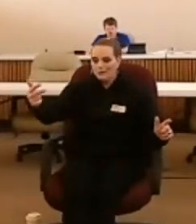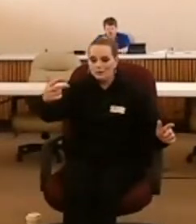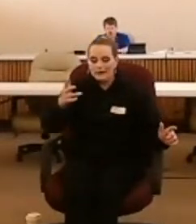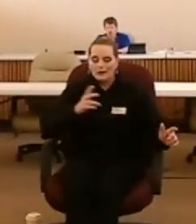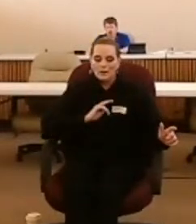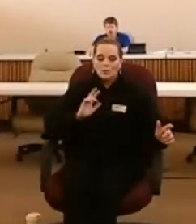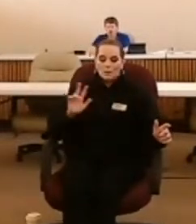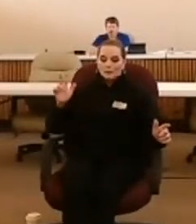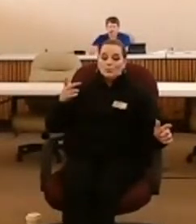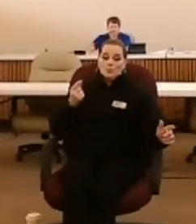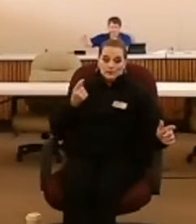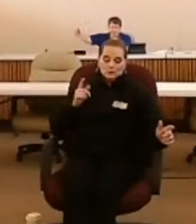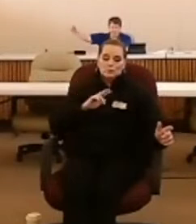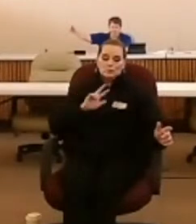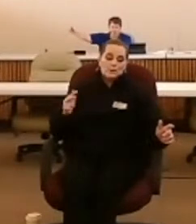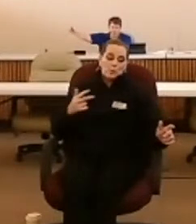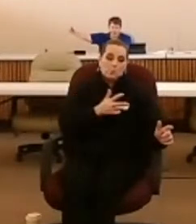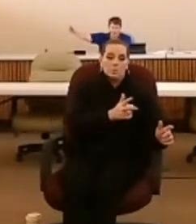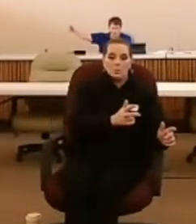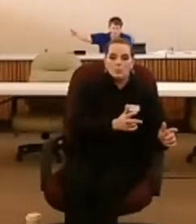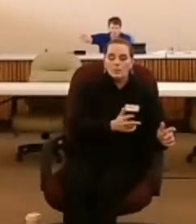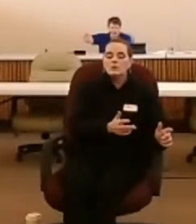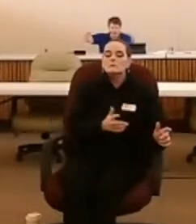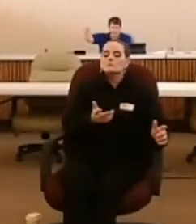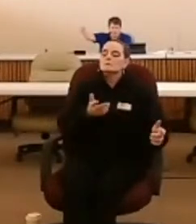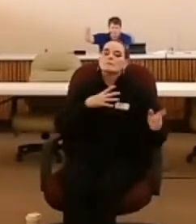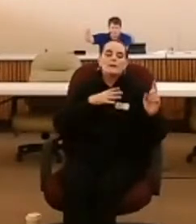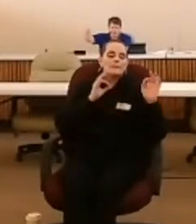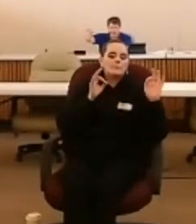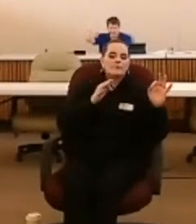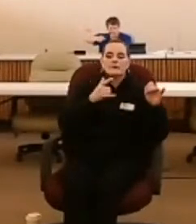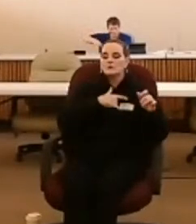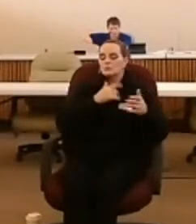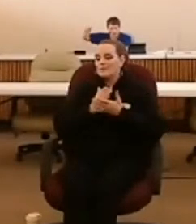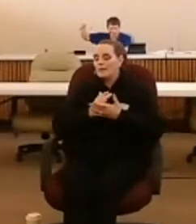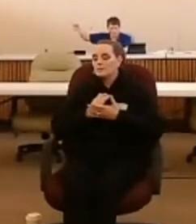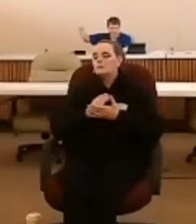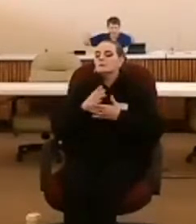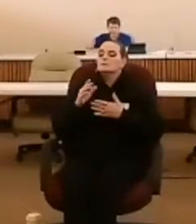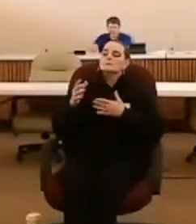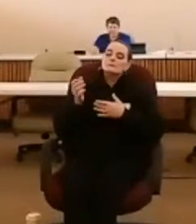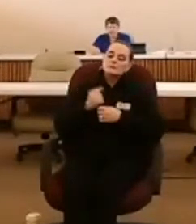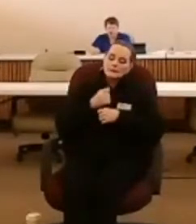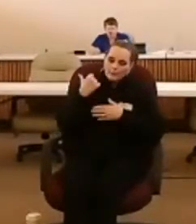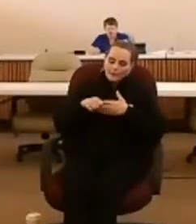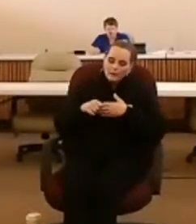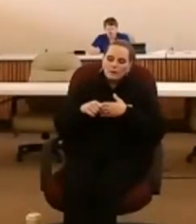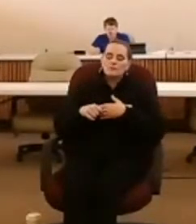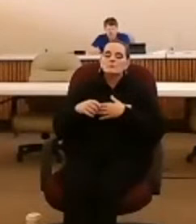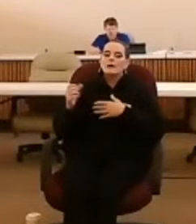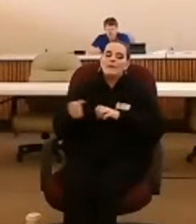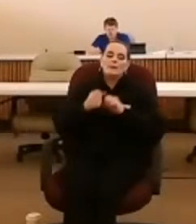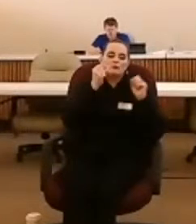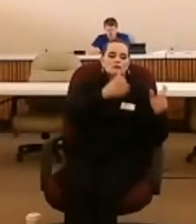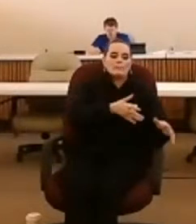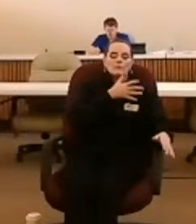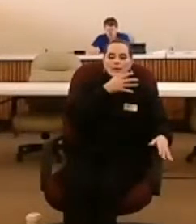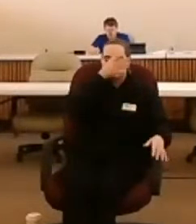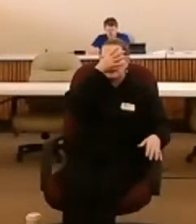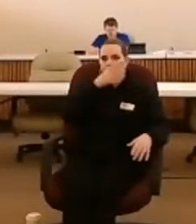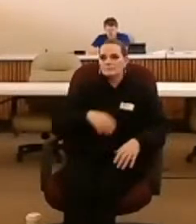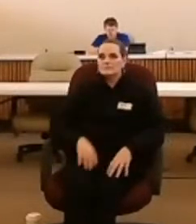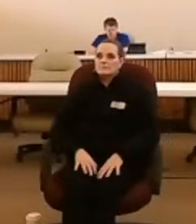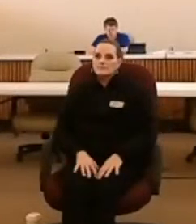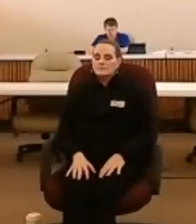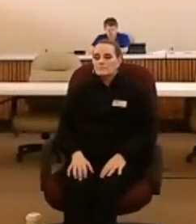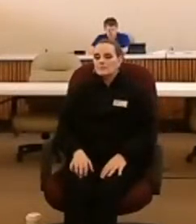kind of cut across. Yeah, well, that'd be perfect. If you're going in, you could stop, pick up the mail, swing around, give it to them. So, Yeah, I don't think the location of the